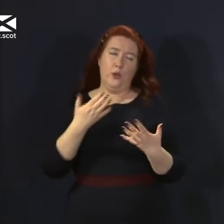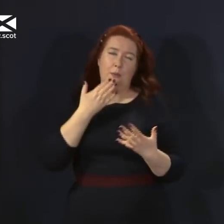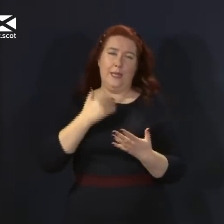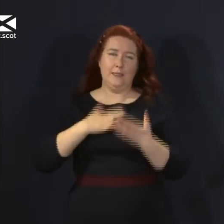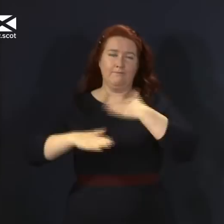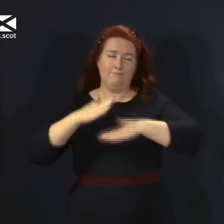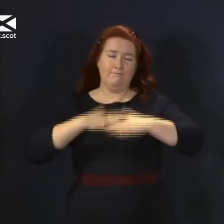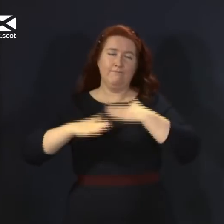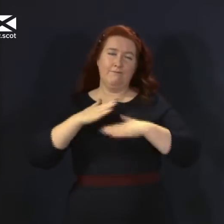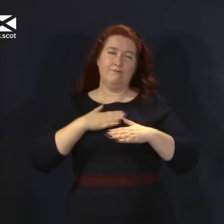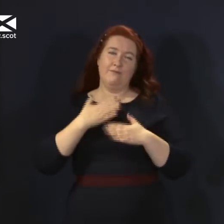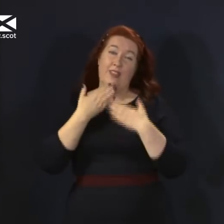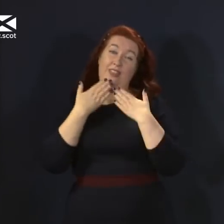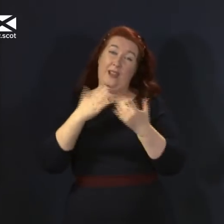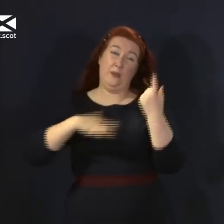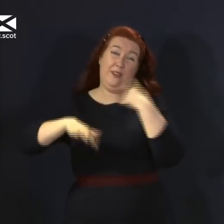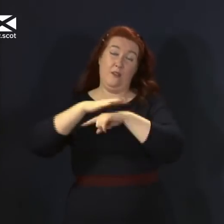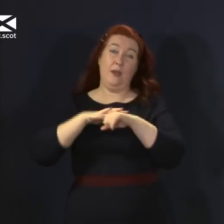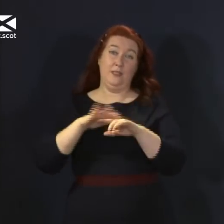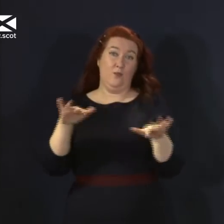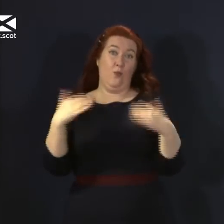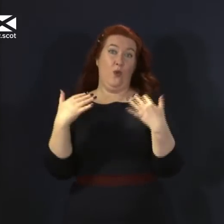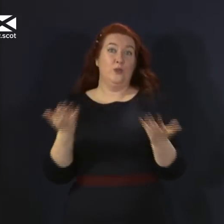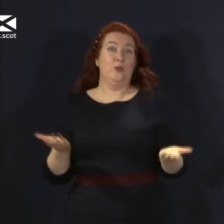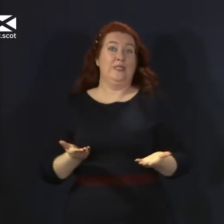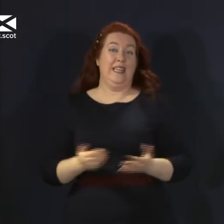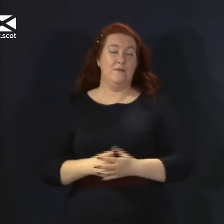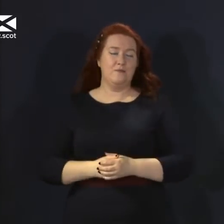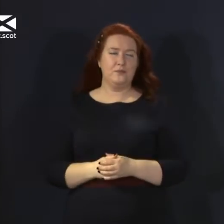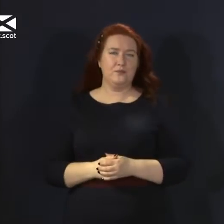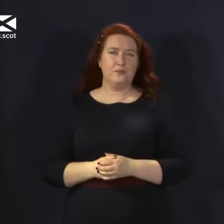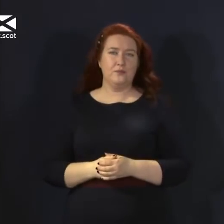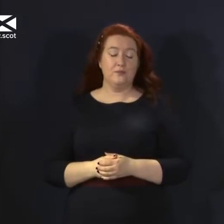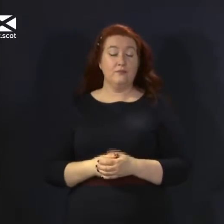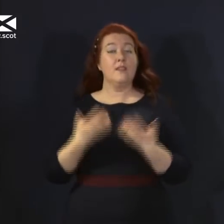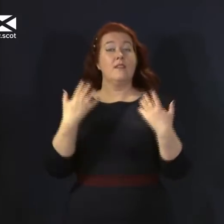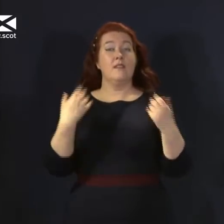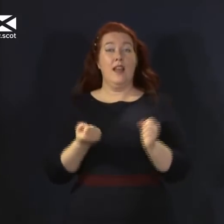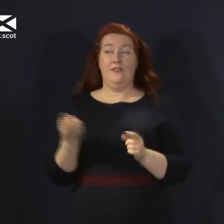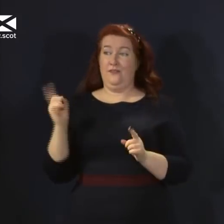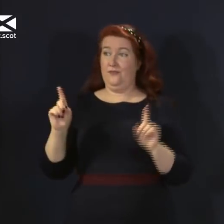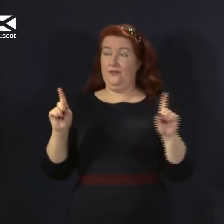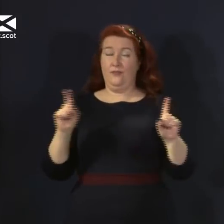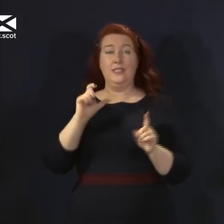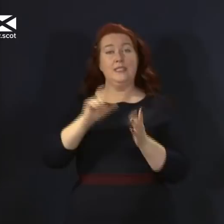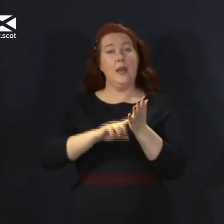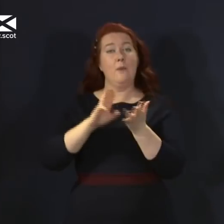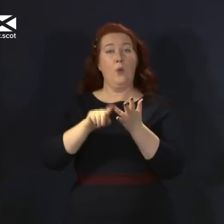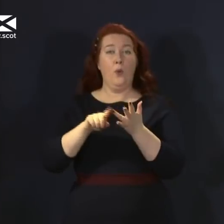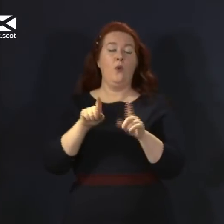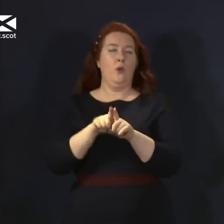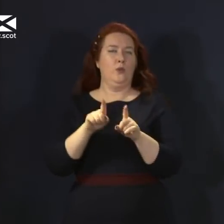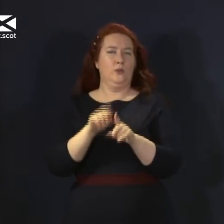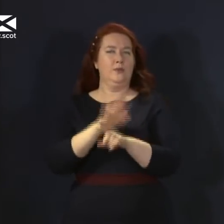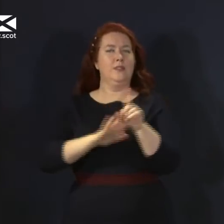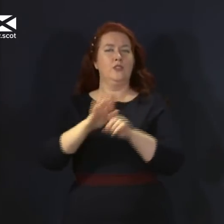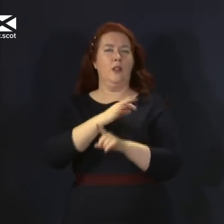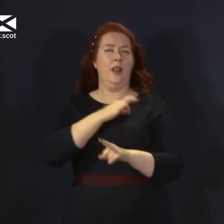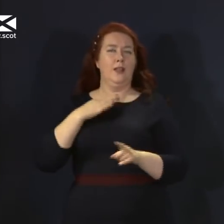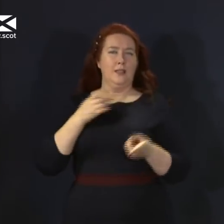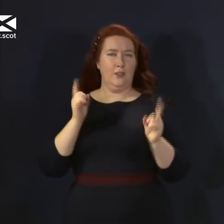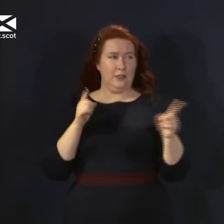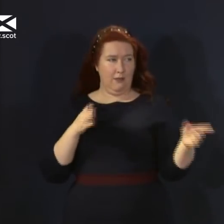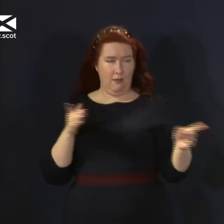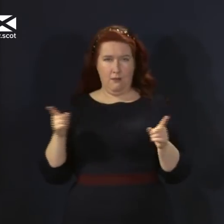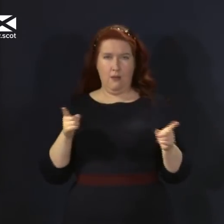bear with me, and thank you to everybody who has tuned in today. As you can see, I'm joined by the Chief Medical Officer and the National Clinical Director,